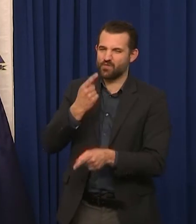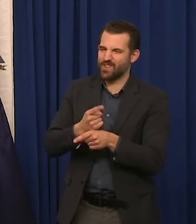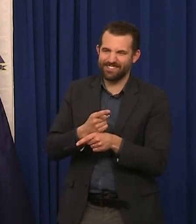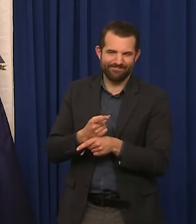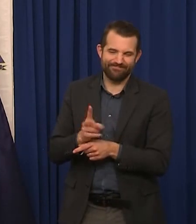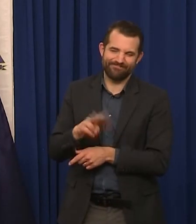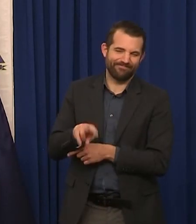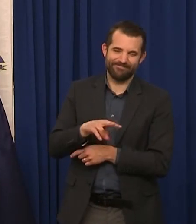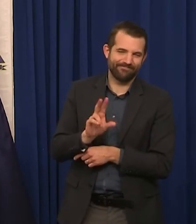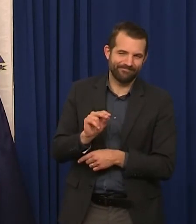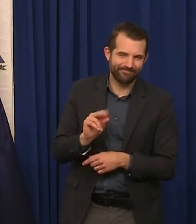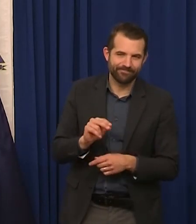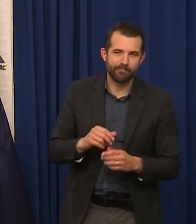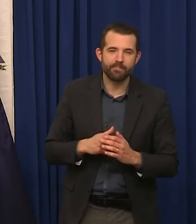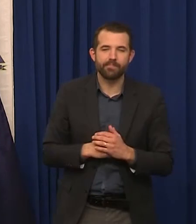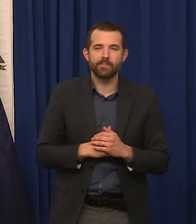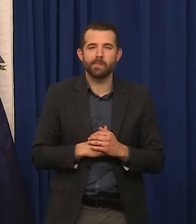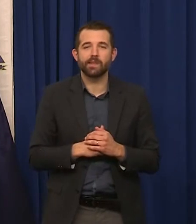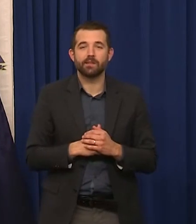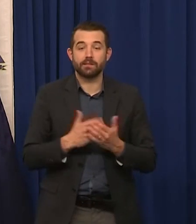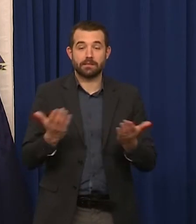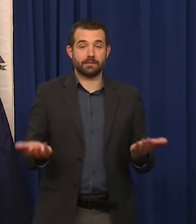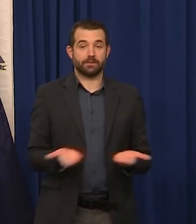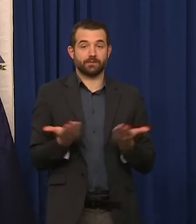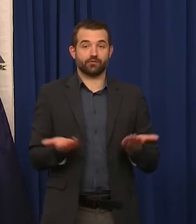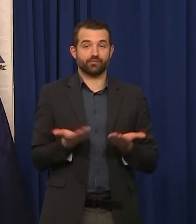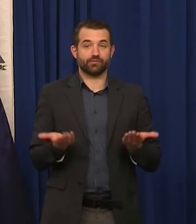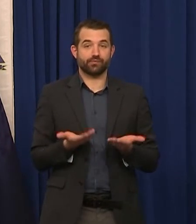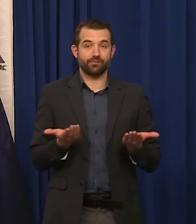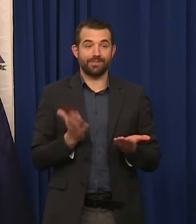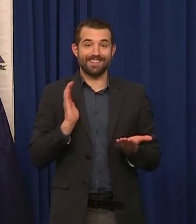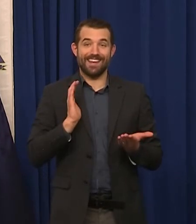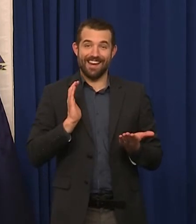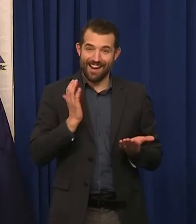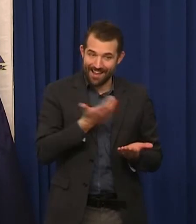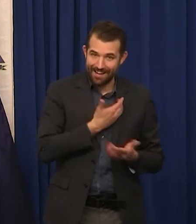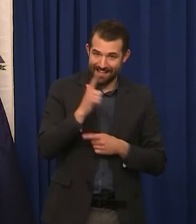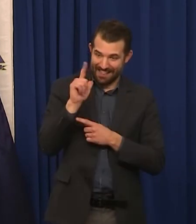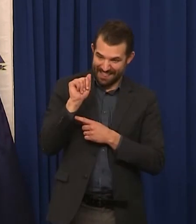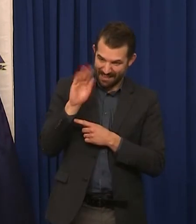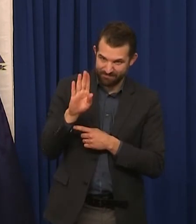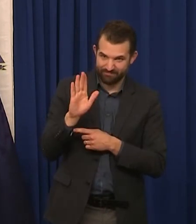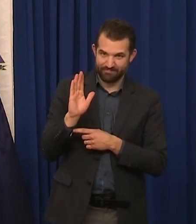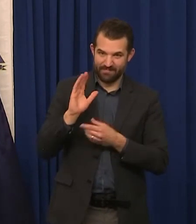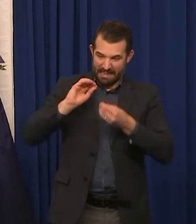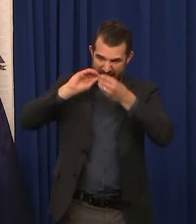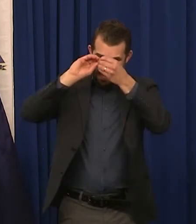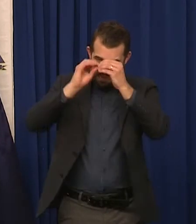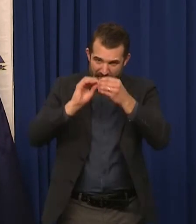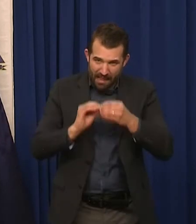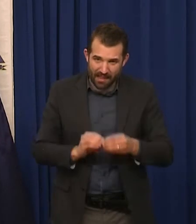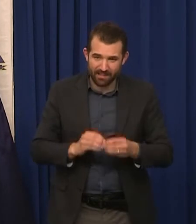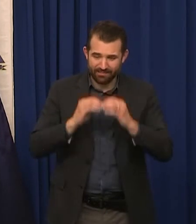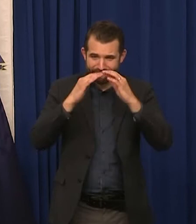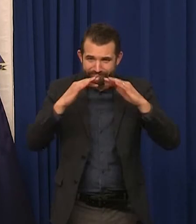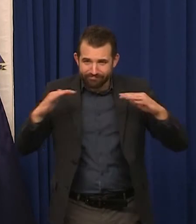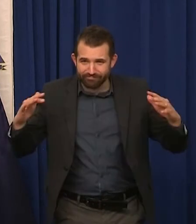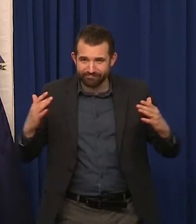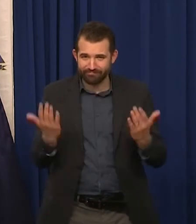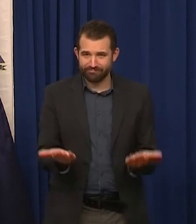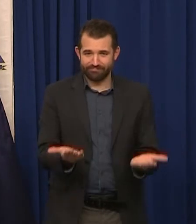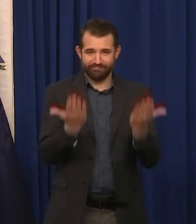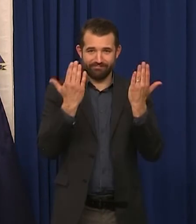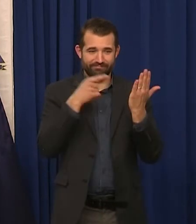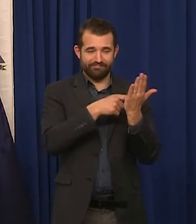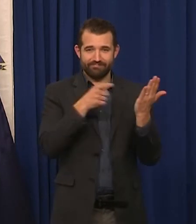accounting of what Maine CDC's own laboratory has just down the street in Augusta wasn't quite accurate. We also